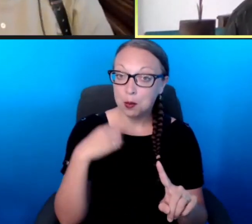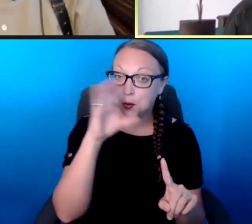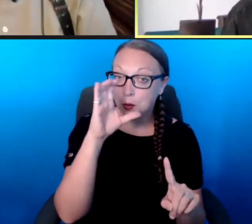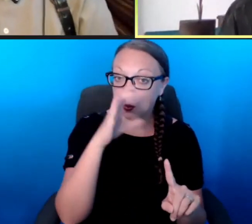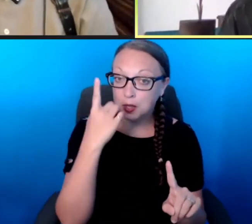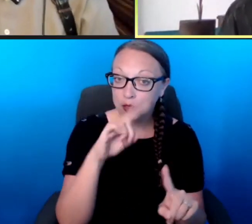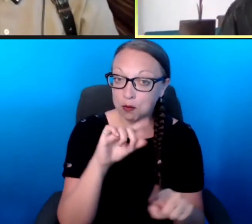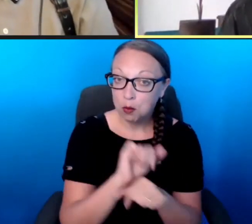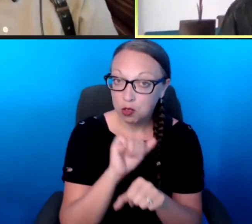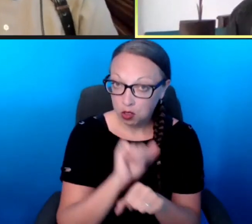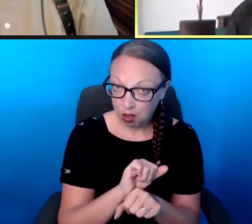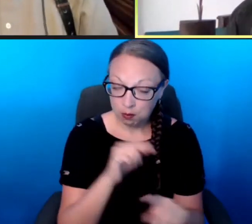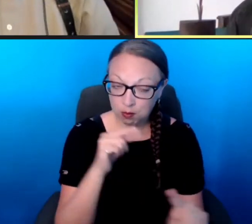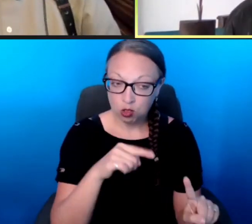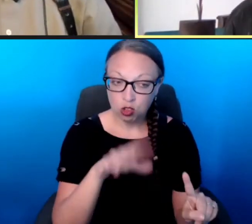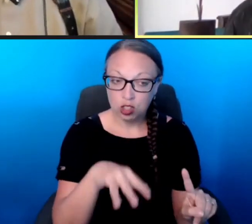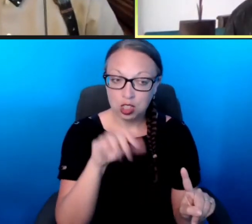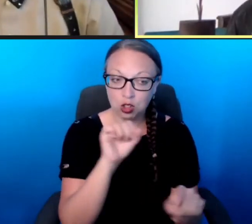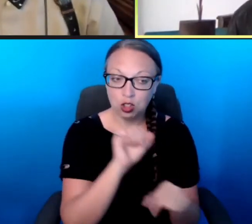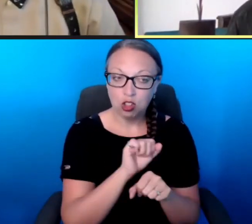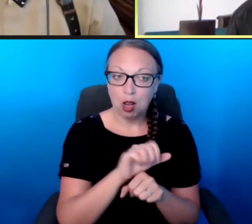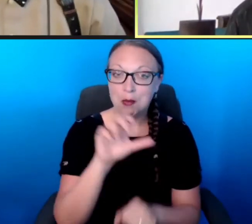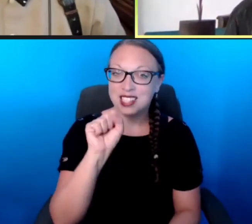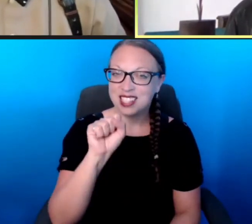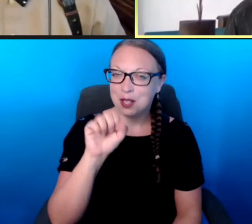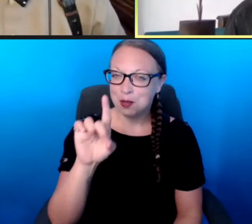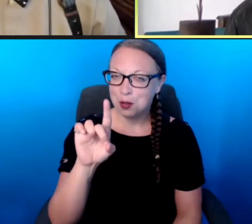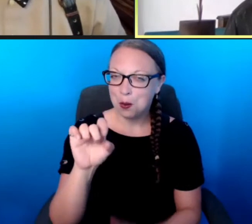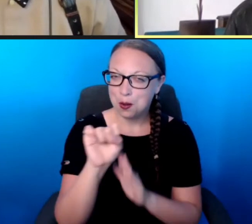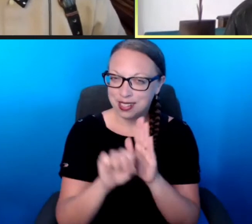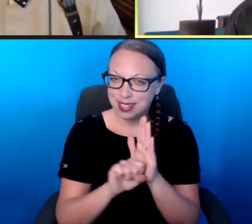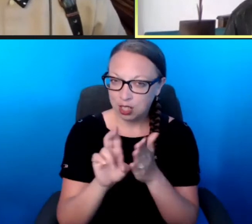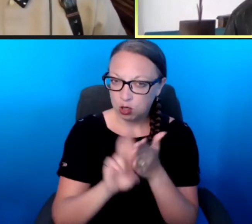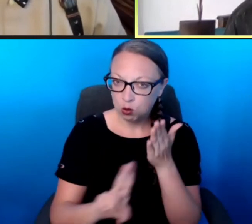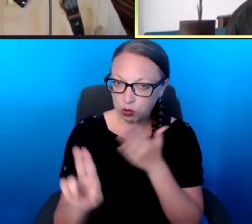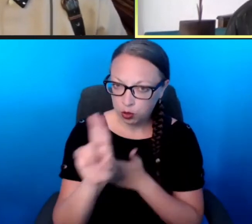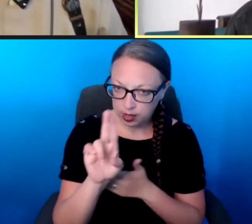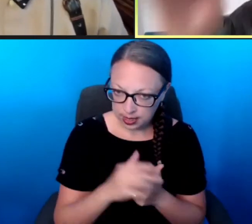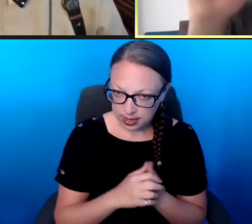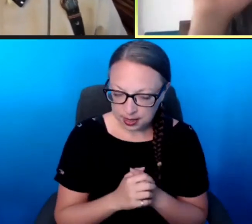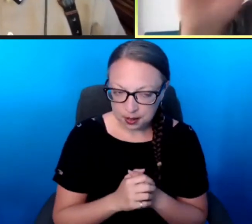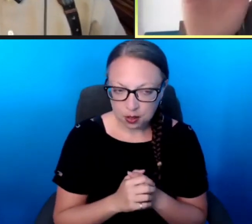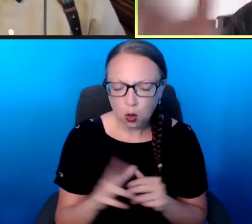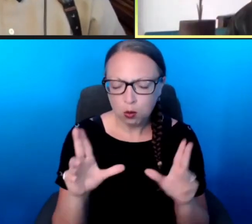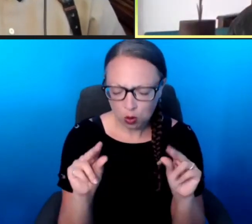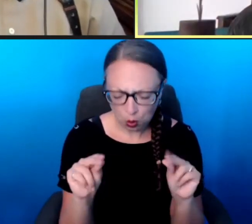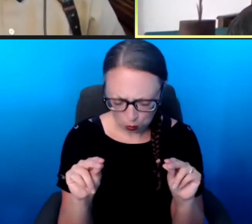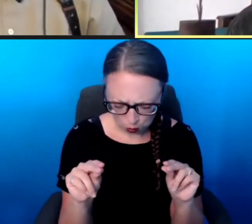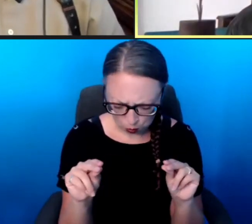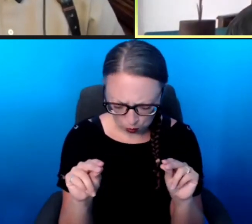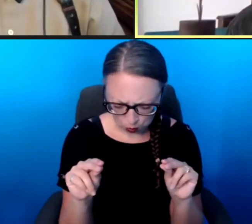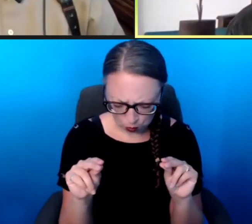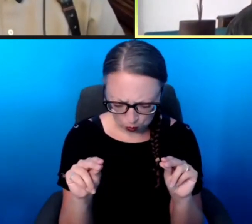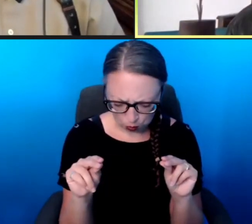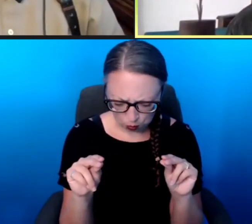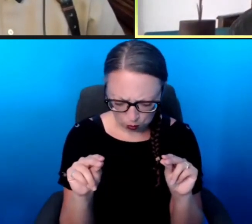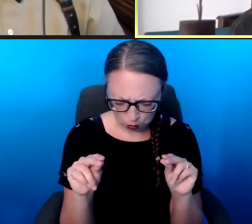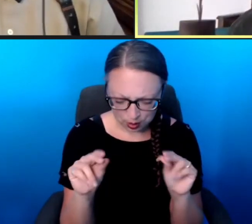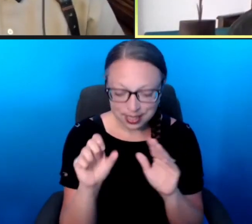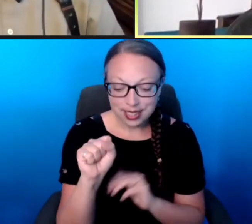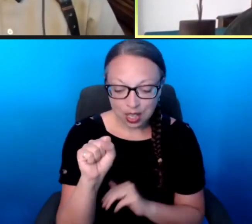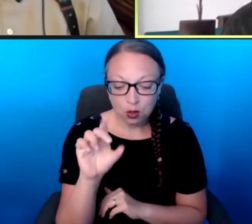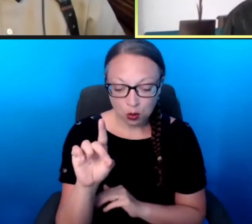took a job at South Dakota State University. She took a job at STS, South Dakota